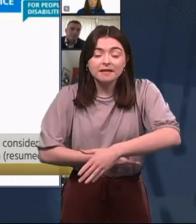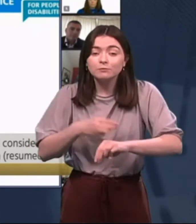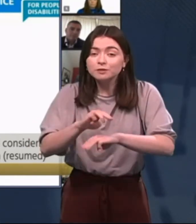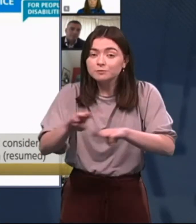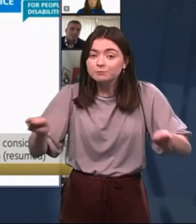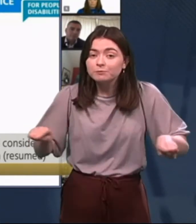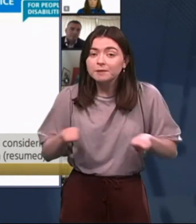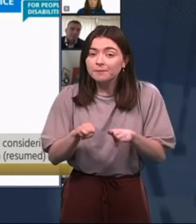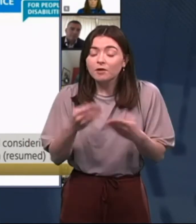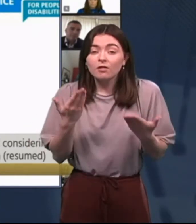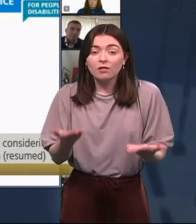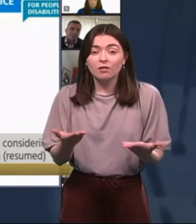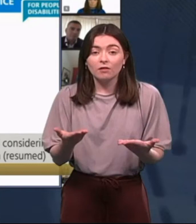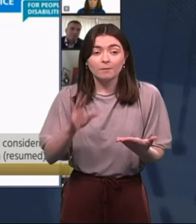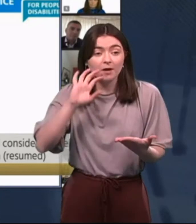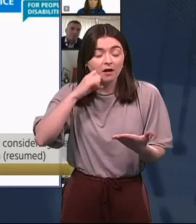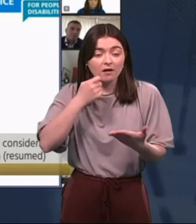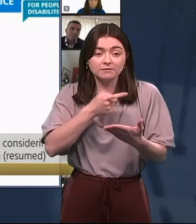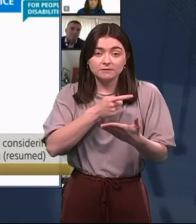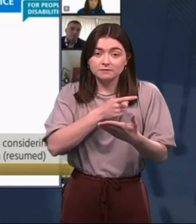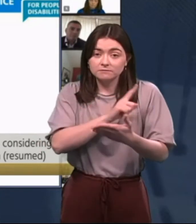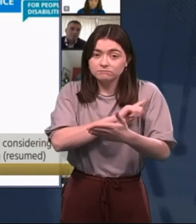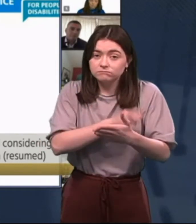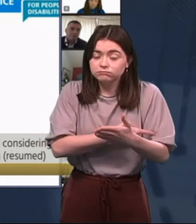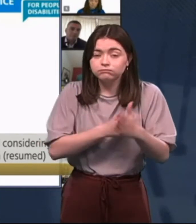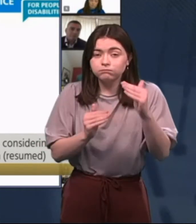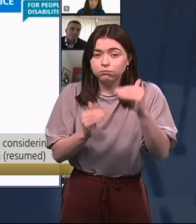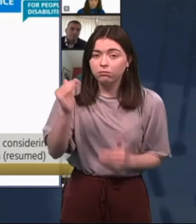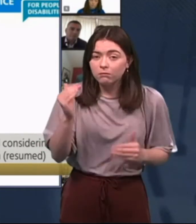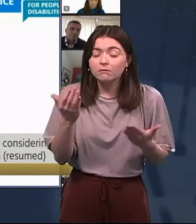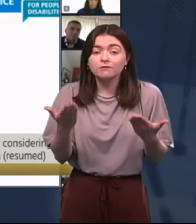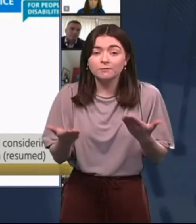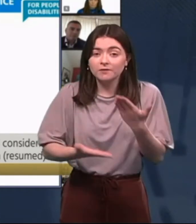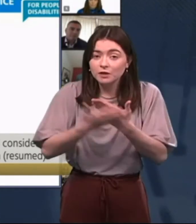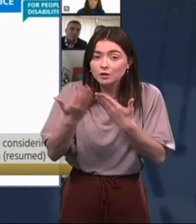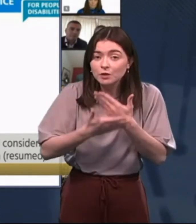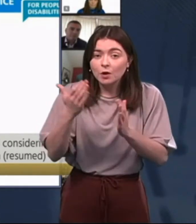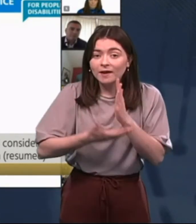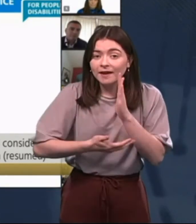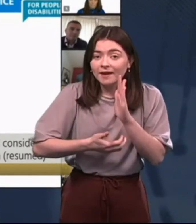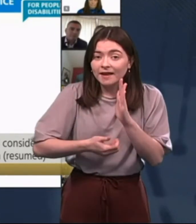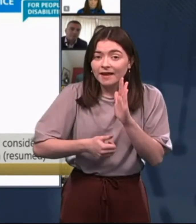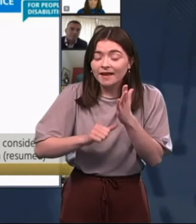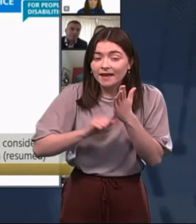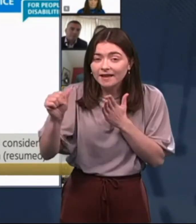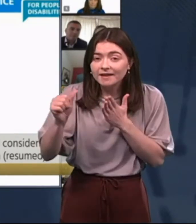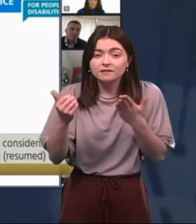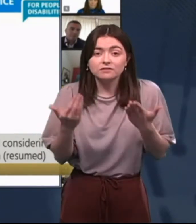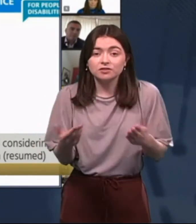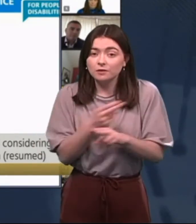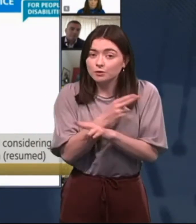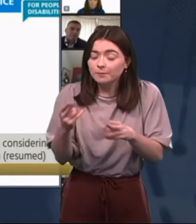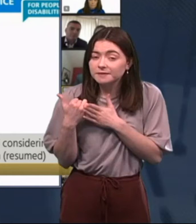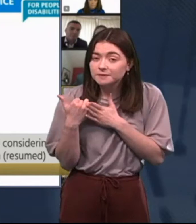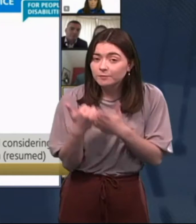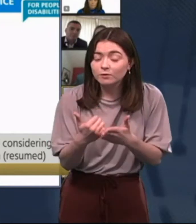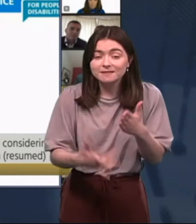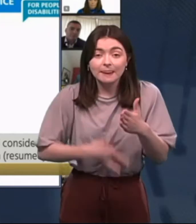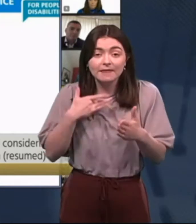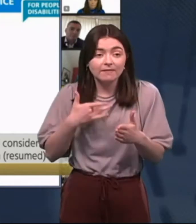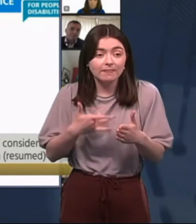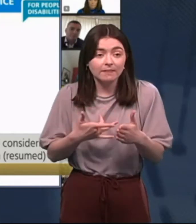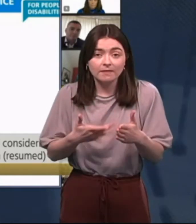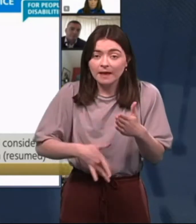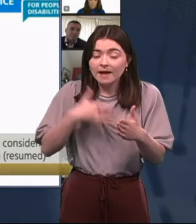people, because of the disempowerment they experience from quite a young age, in terms of not being supported to live their lives to their